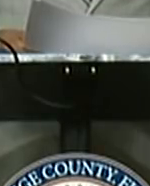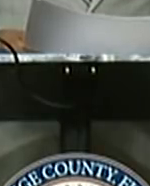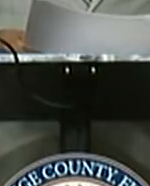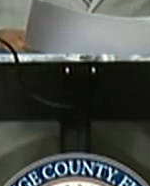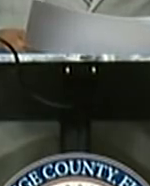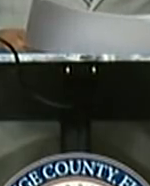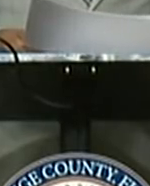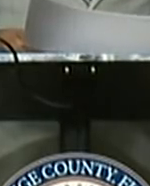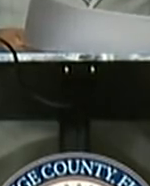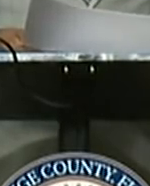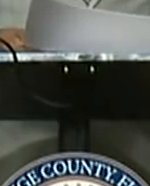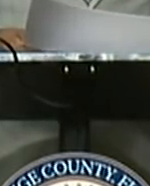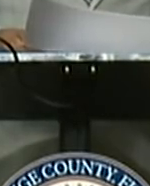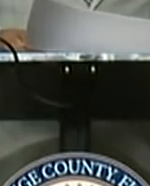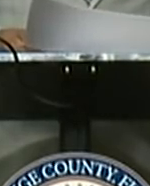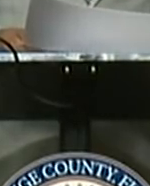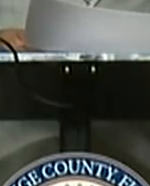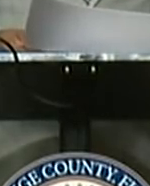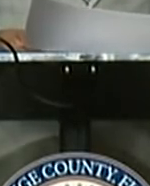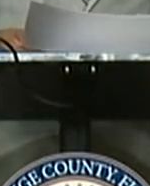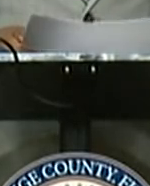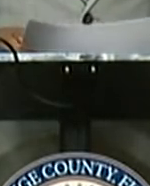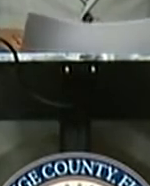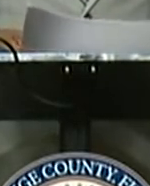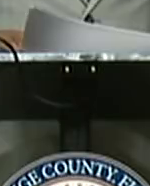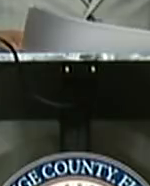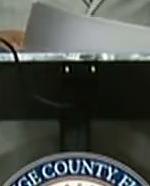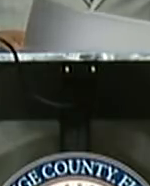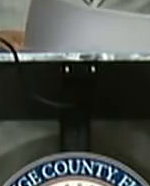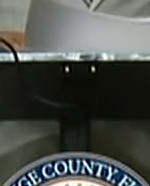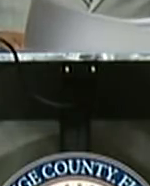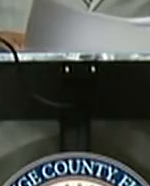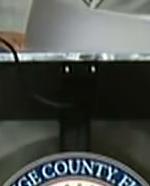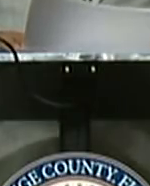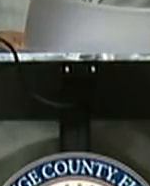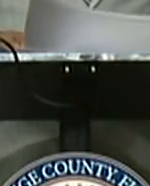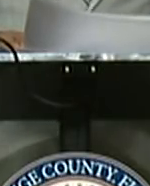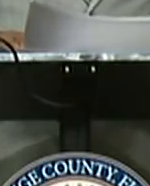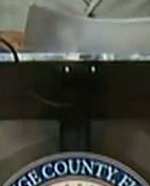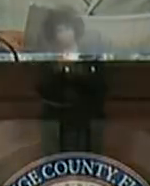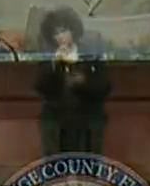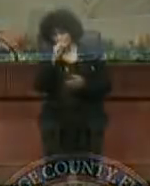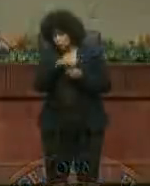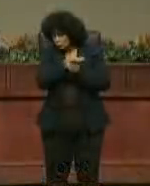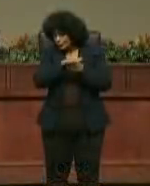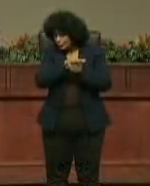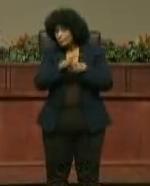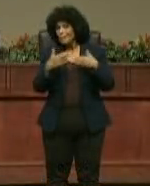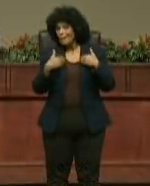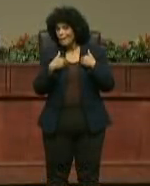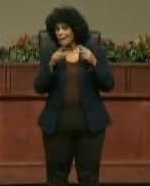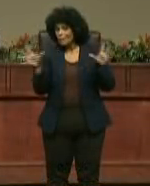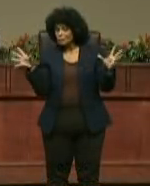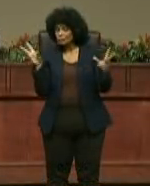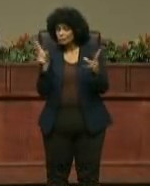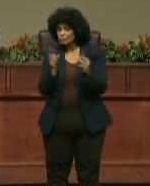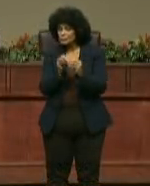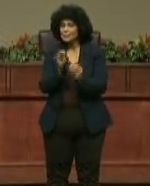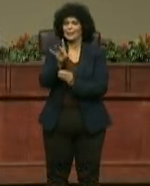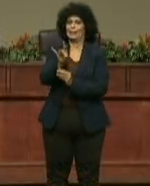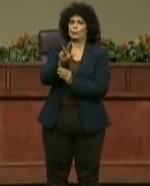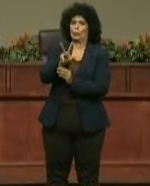increase in COVID-19 deaths over the weekend. Orange County now has 83 people who have died as a result